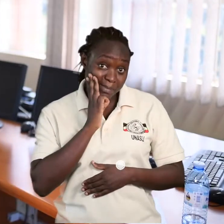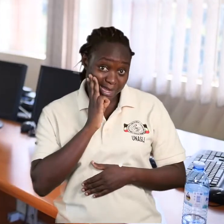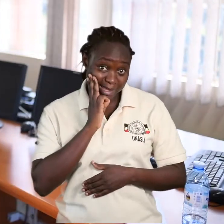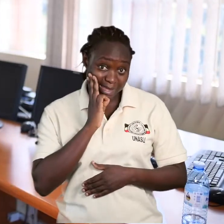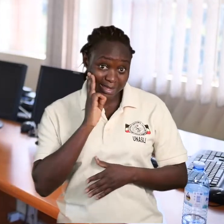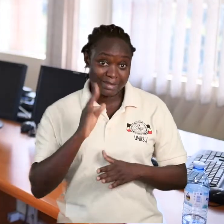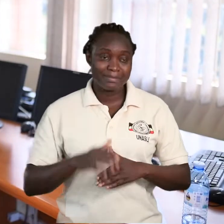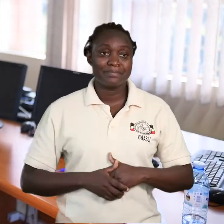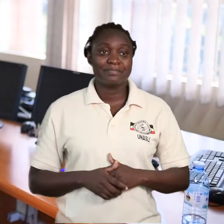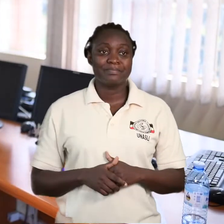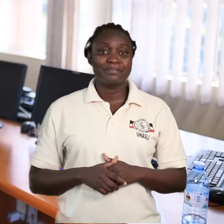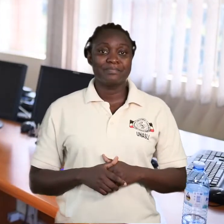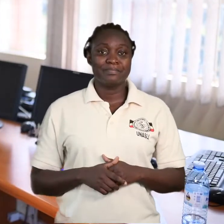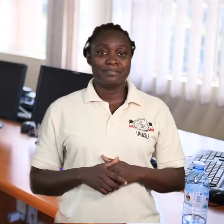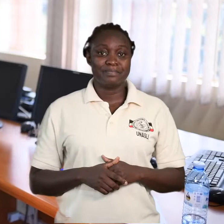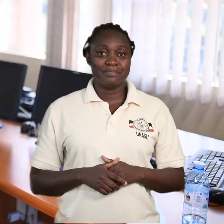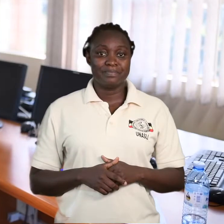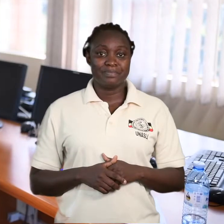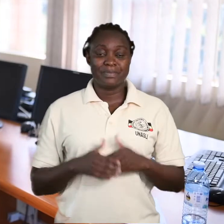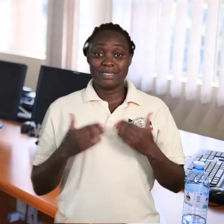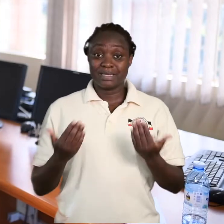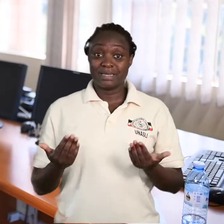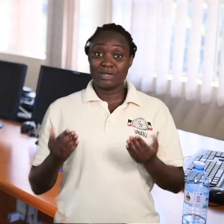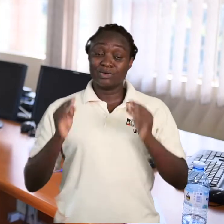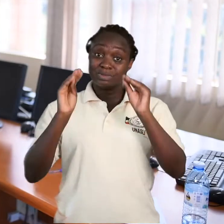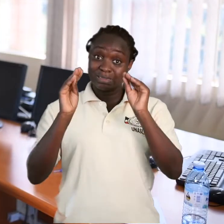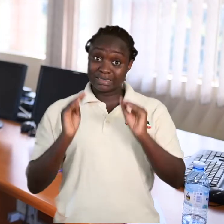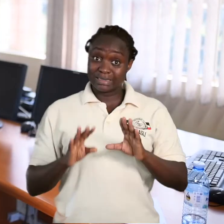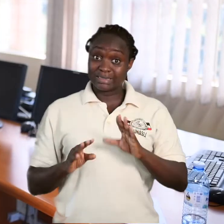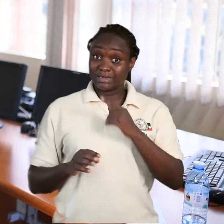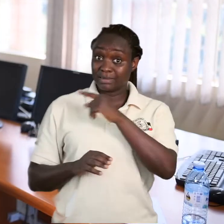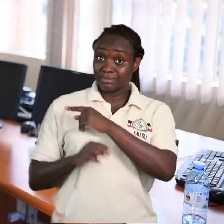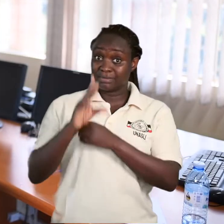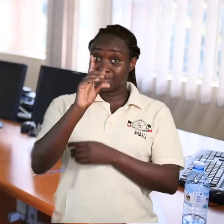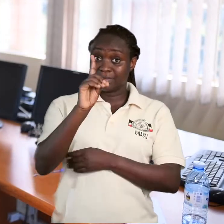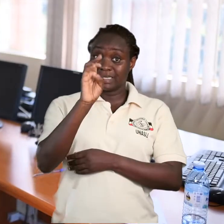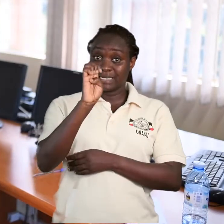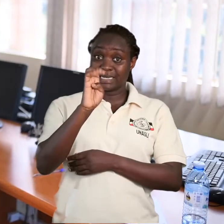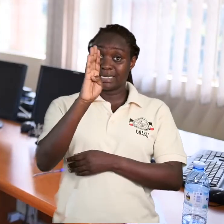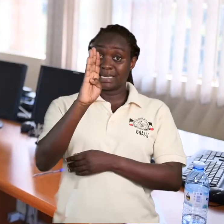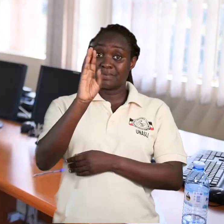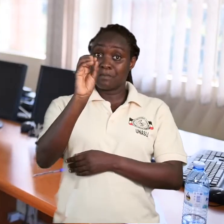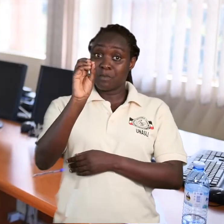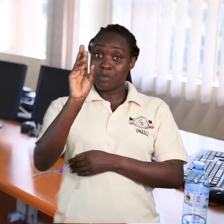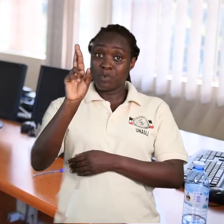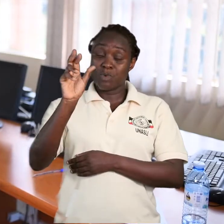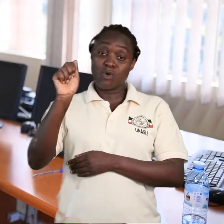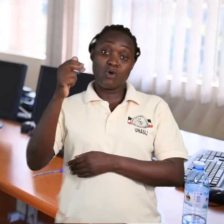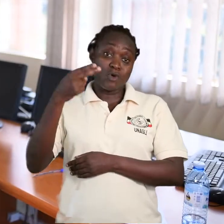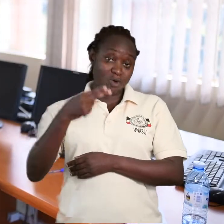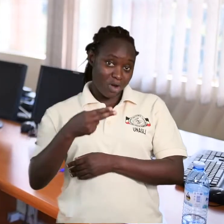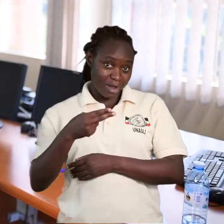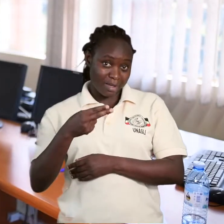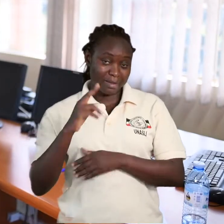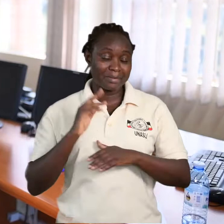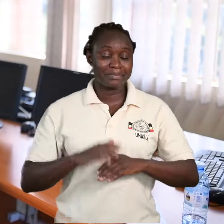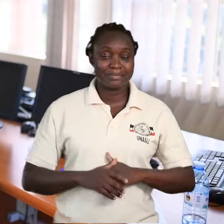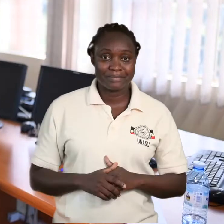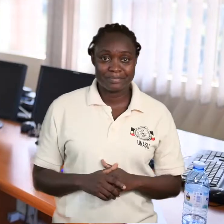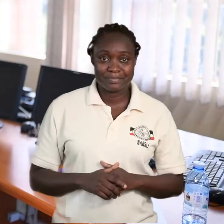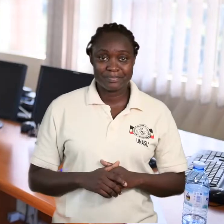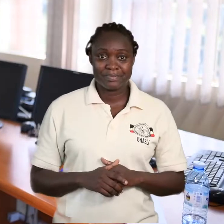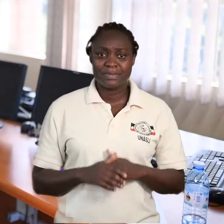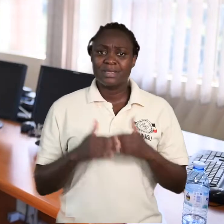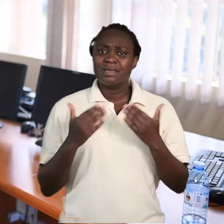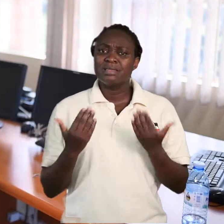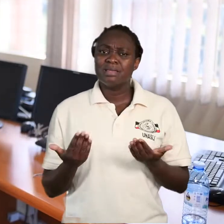Sign Language. The teacher is Deborah Rebecca Magera from National Curriculum Development Center. I